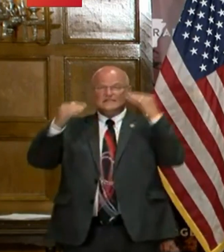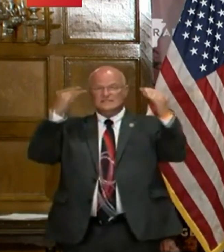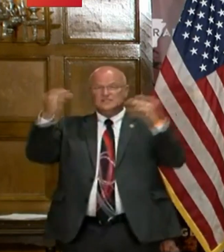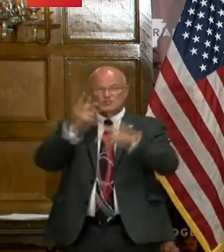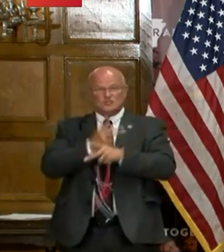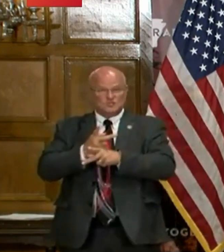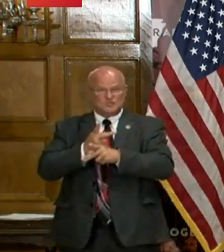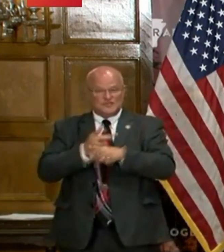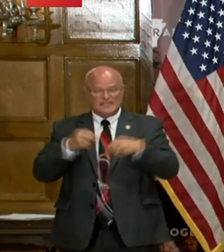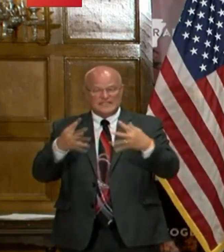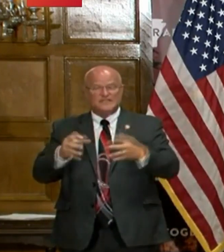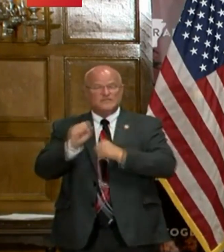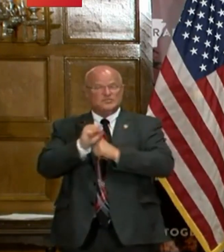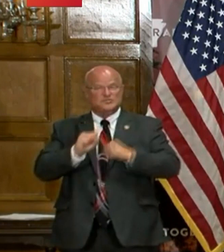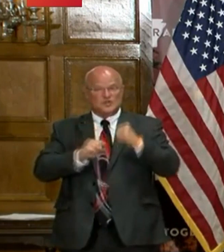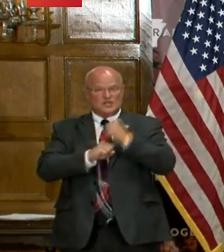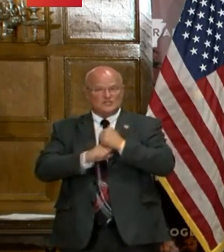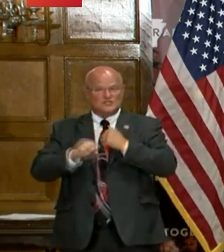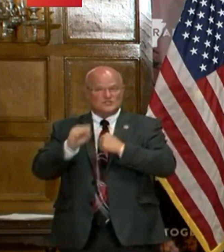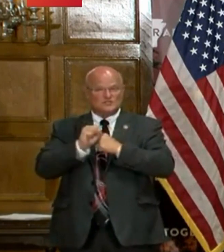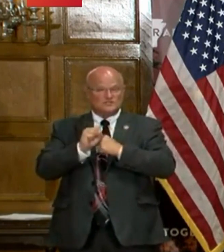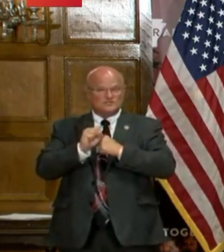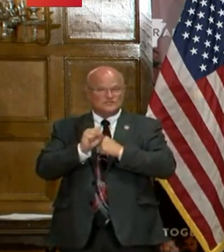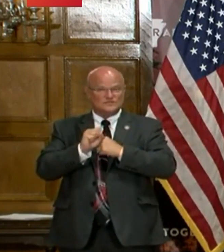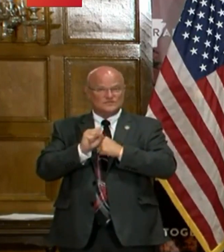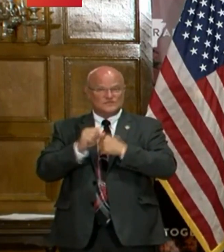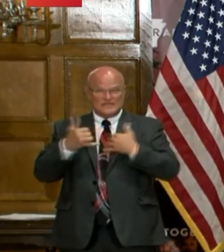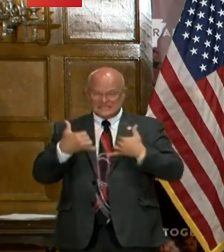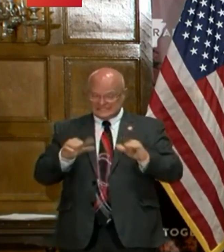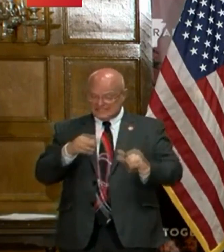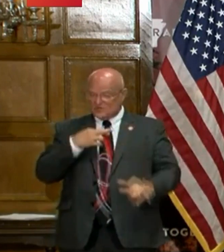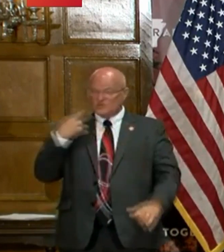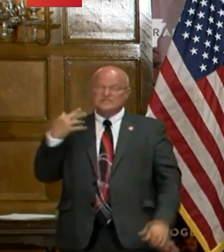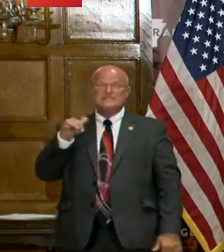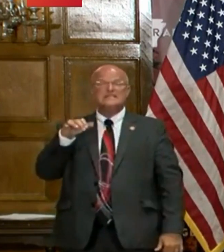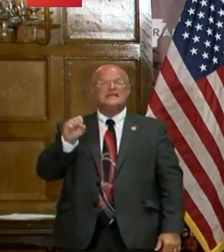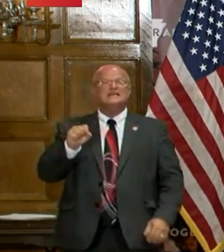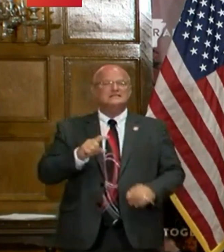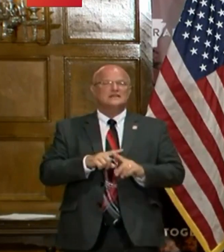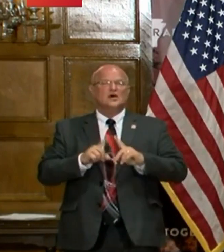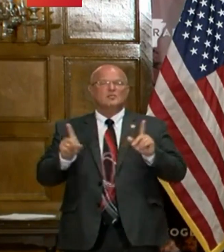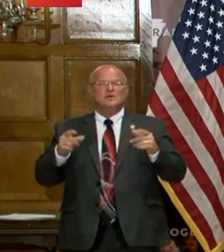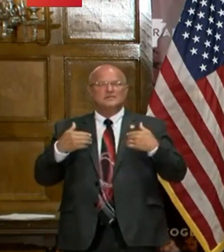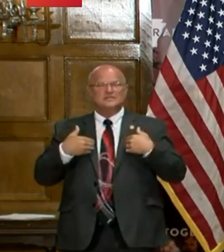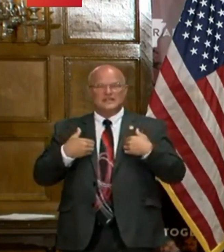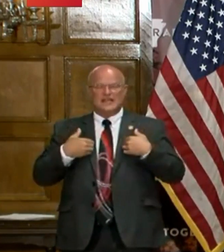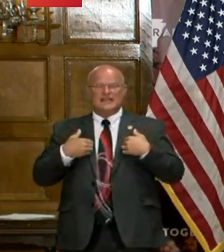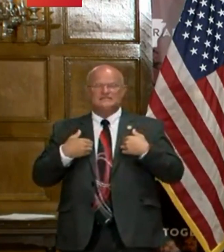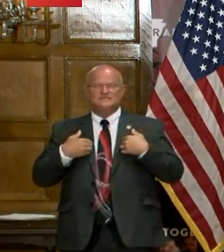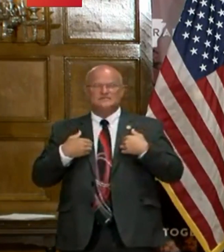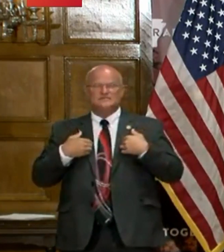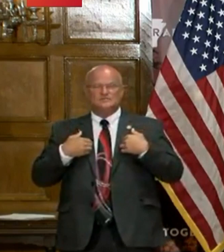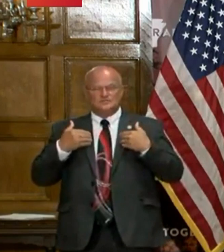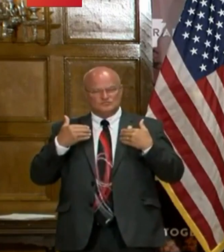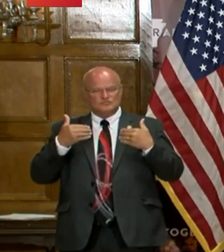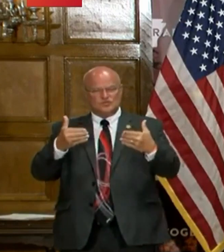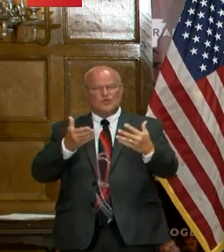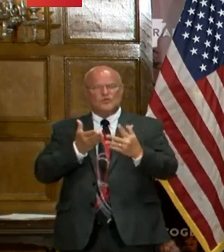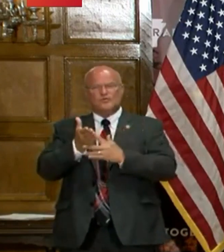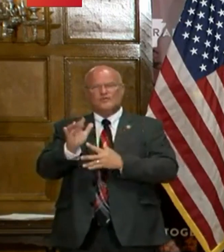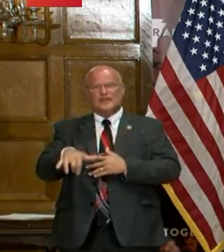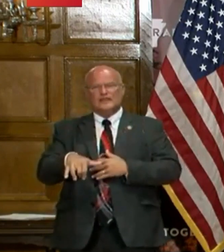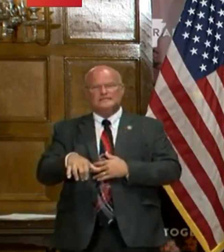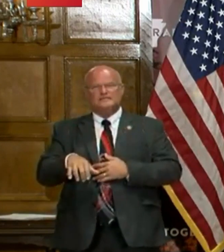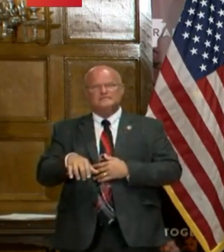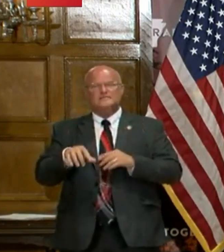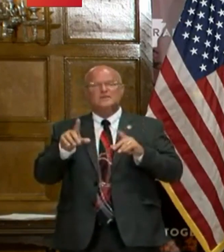supervision, gives them that structure. Still risky, but you've got to mitigate that risk. Are